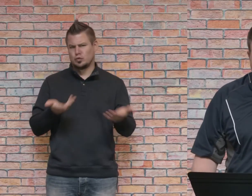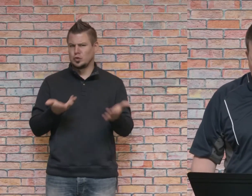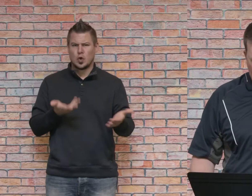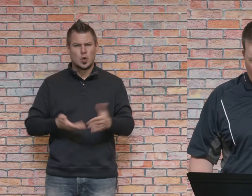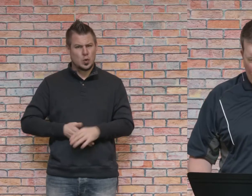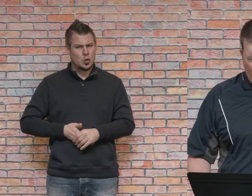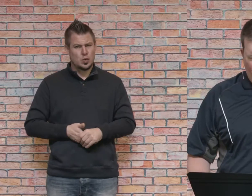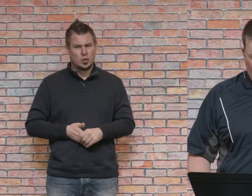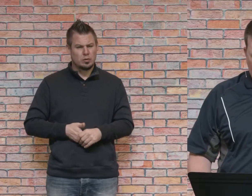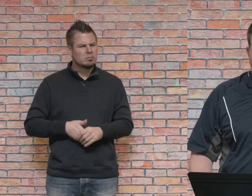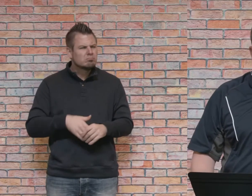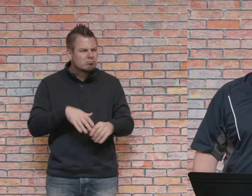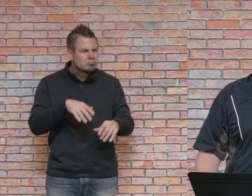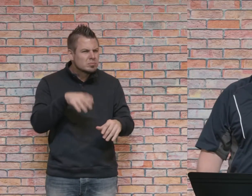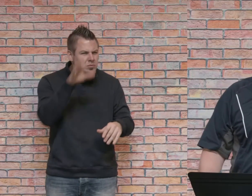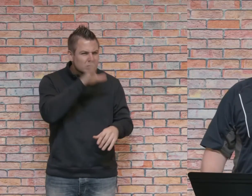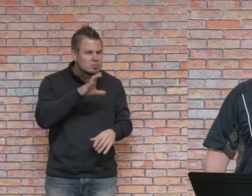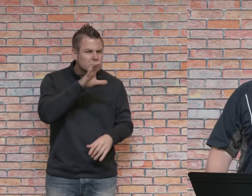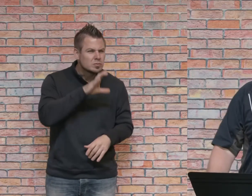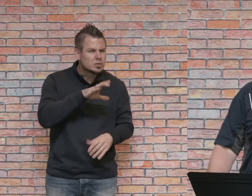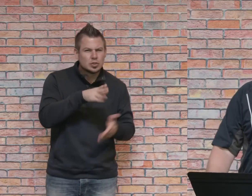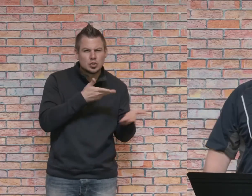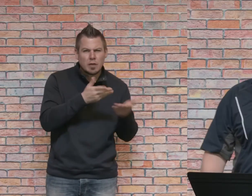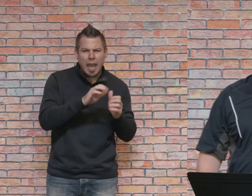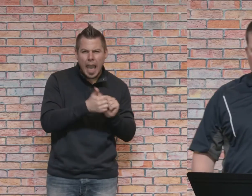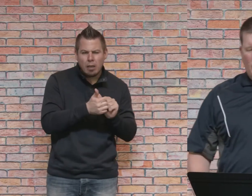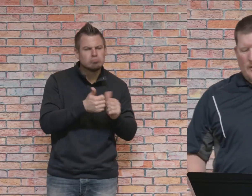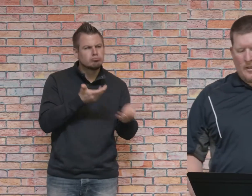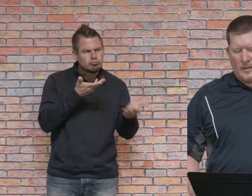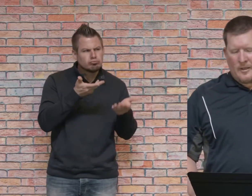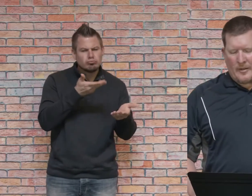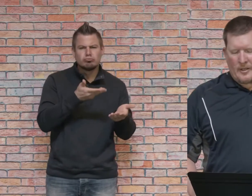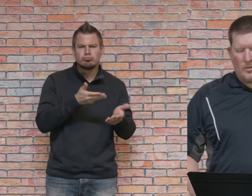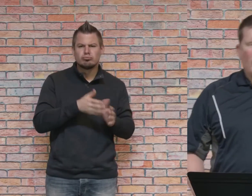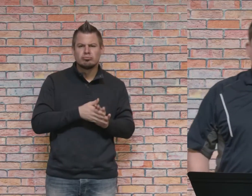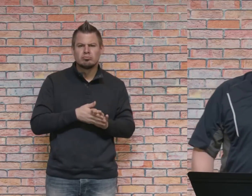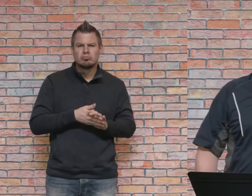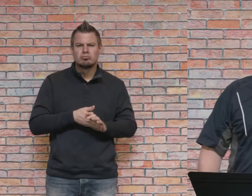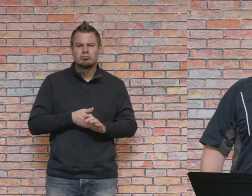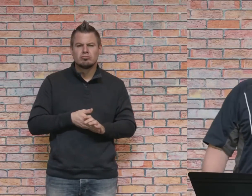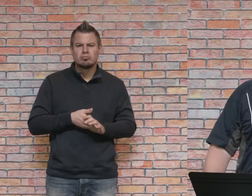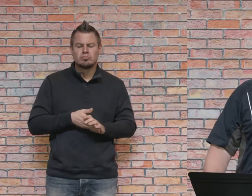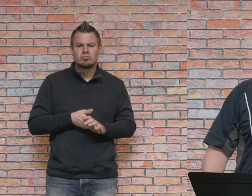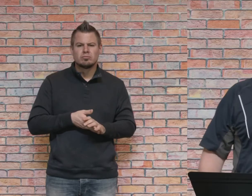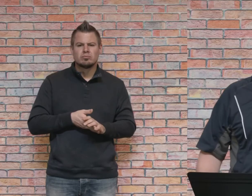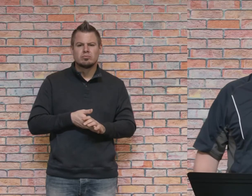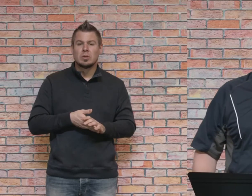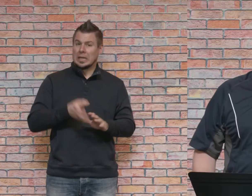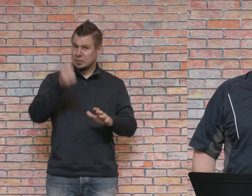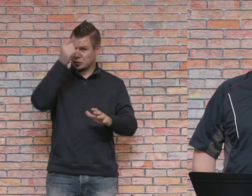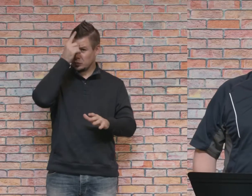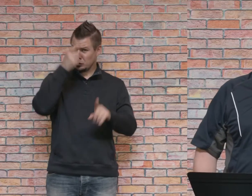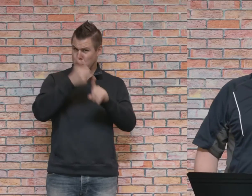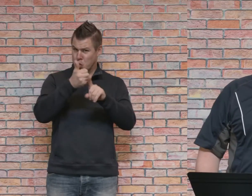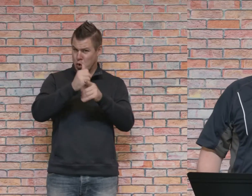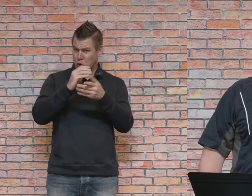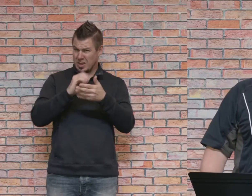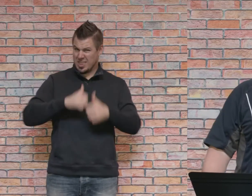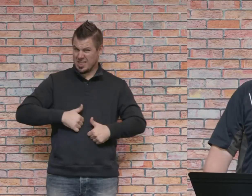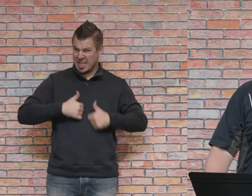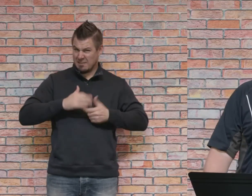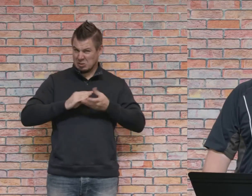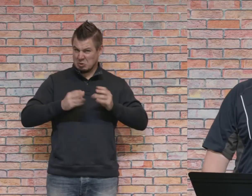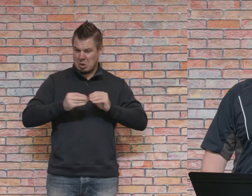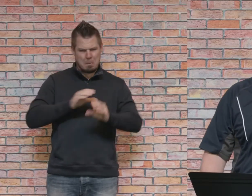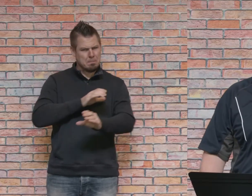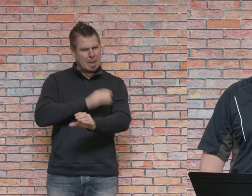what opportunities there are to serve. And also realize that you have a story to tell, a powerful story that